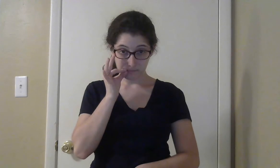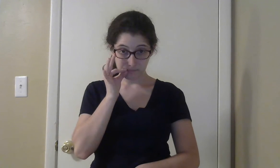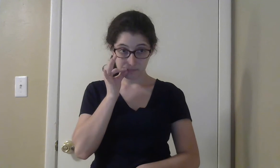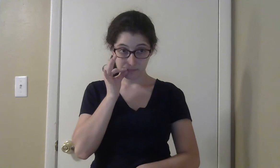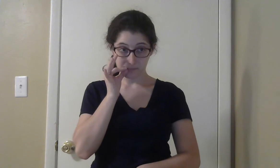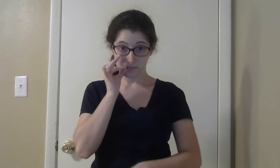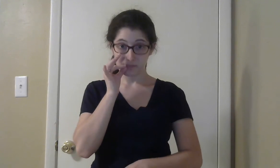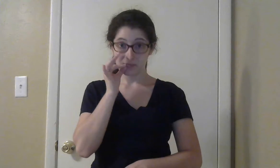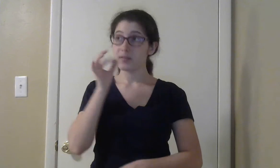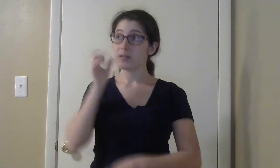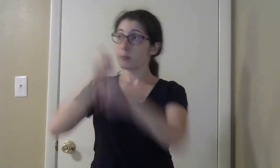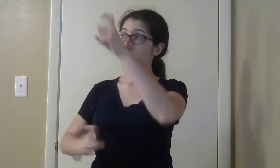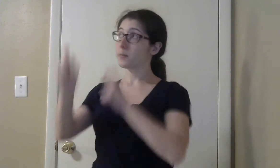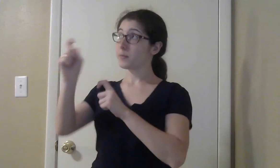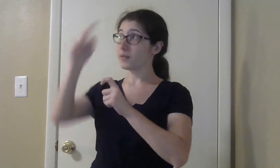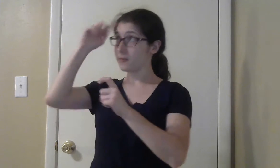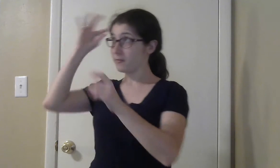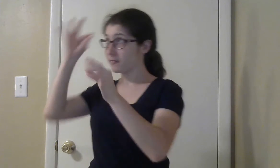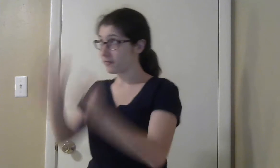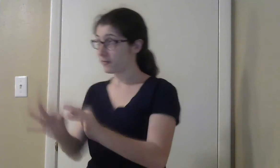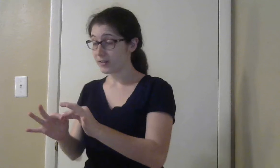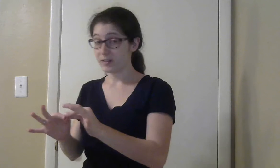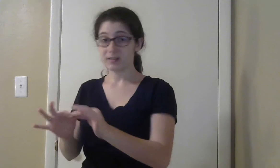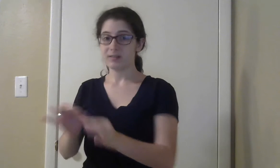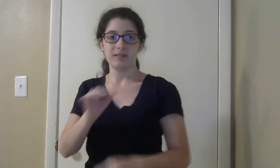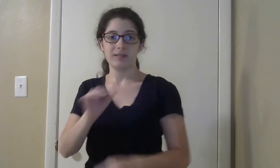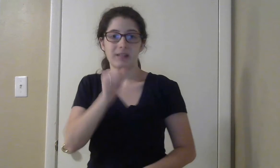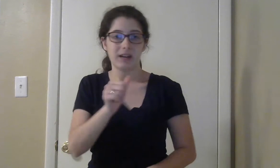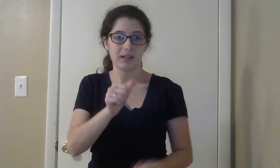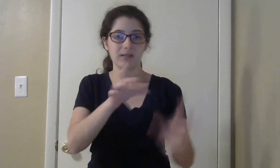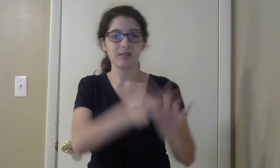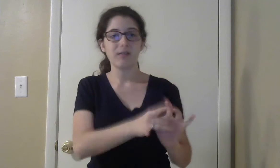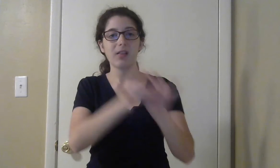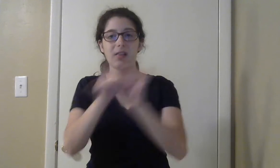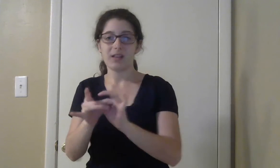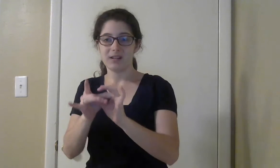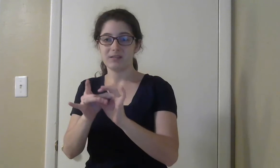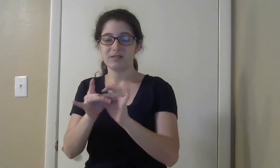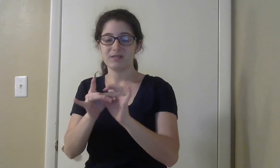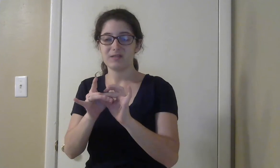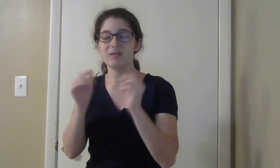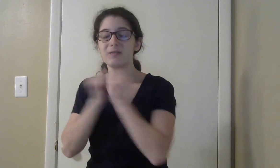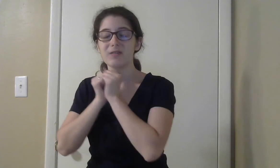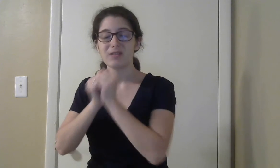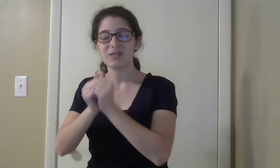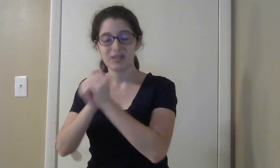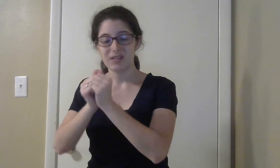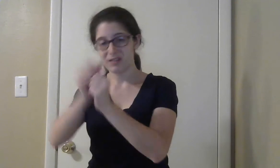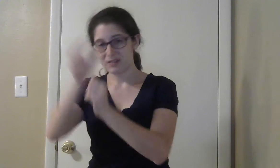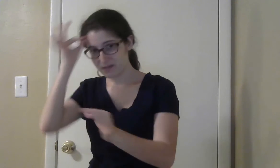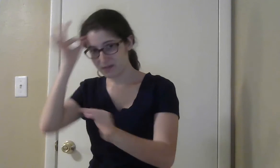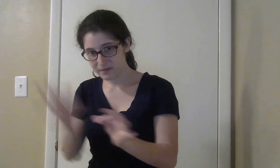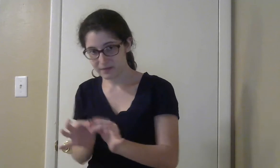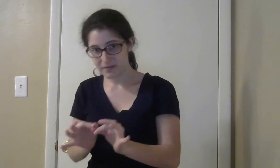faith in Jesus. It's a servant of faith in Jesus. Fasting is a way of saying with our stomach and our